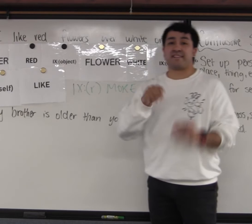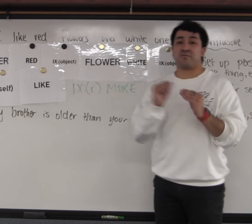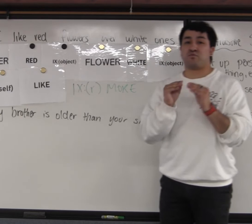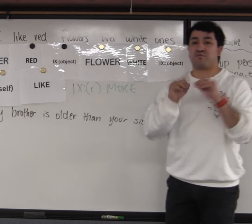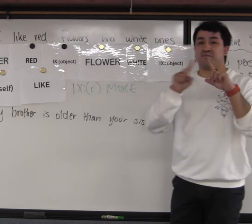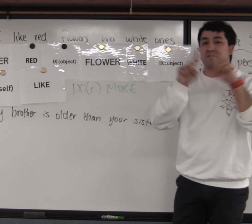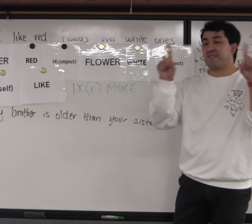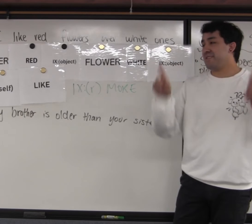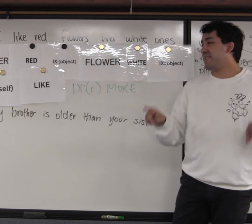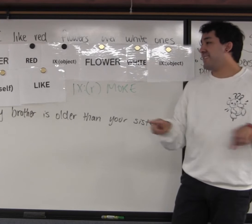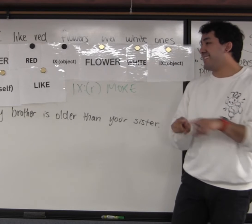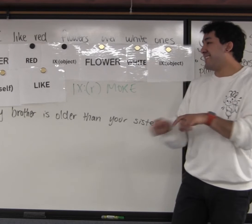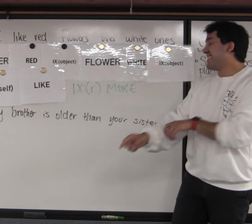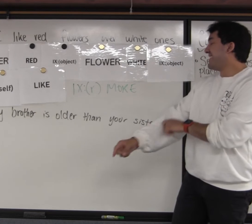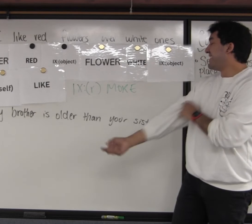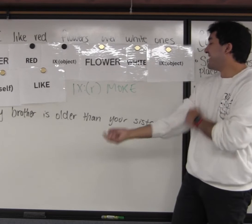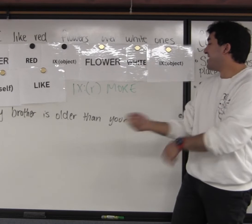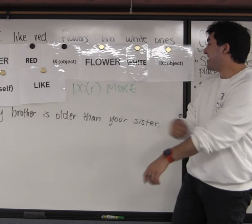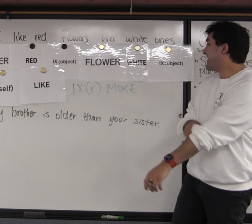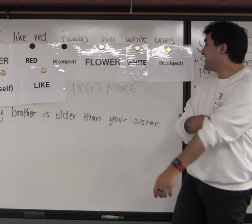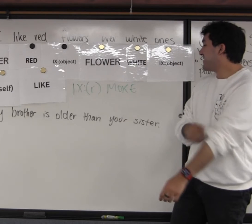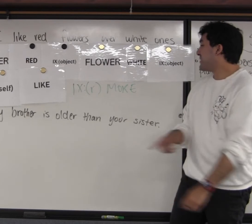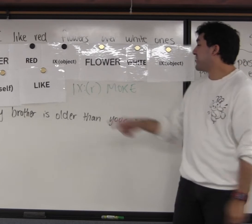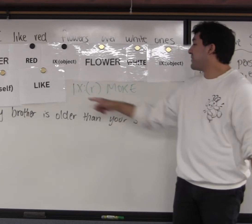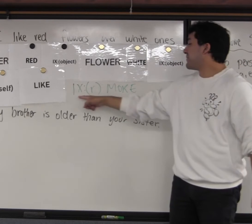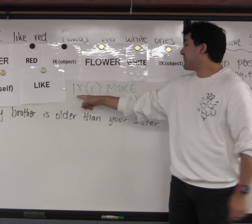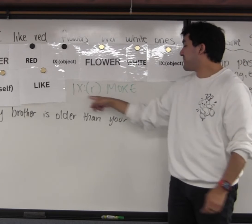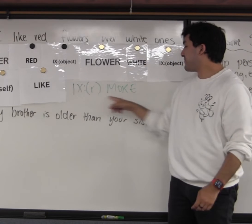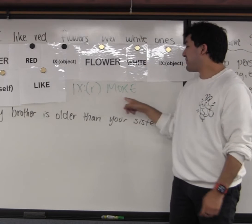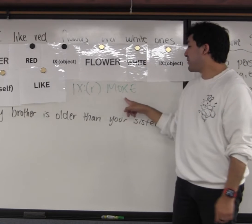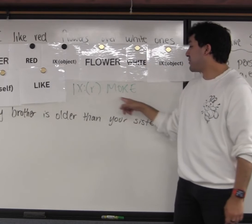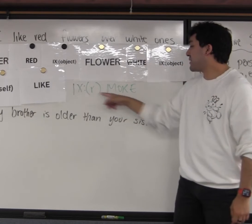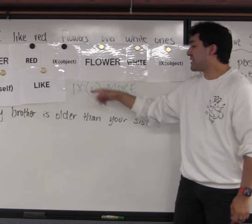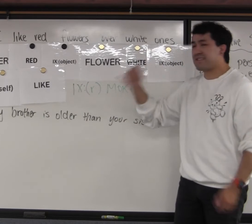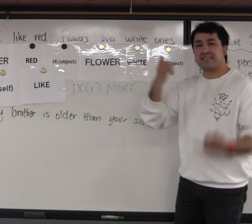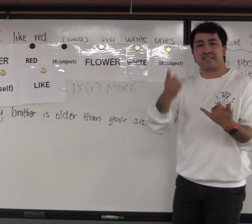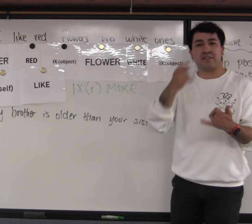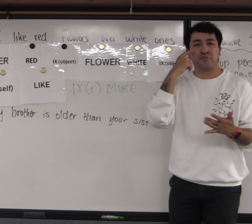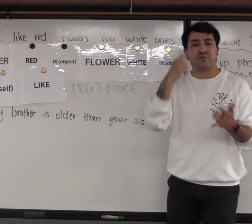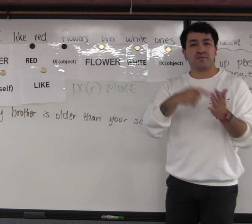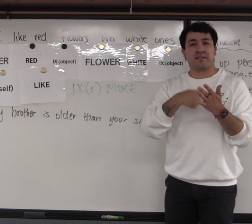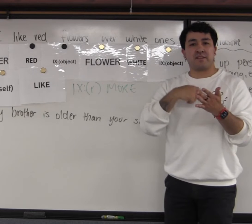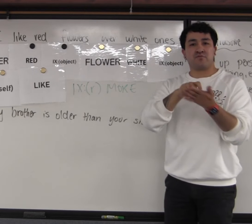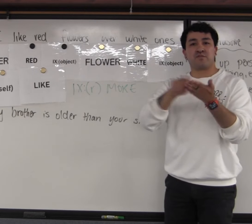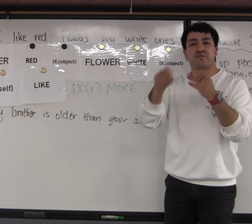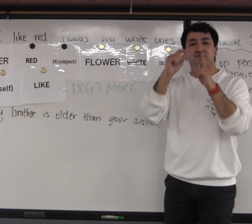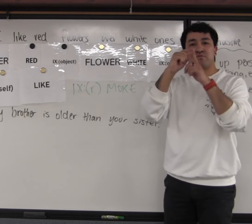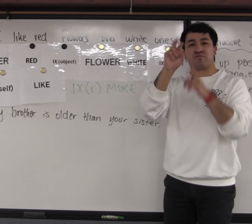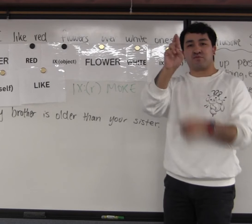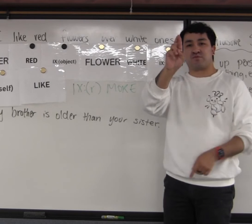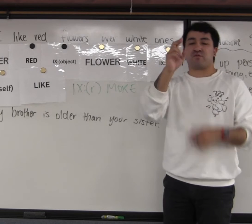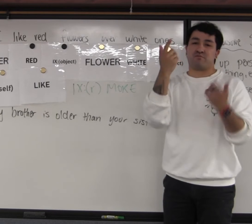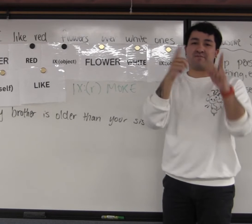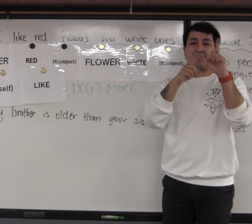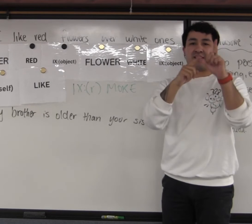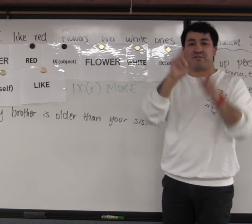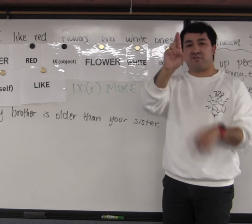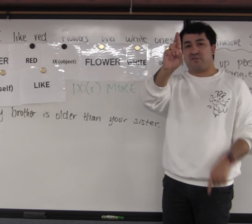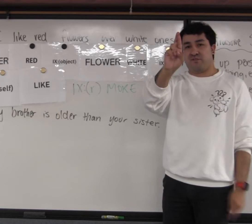ones on the right more. That's it. I need some more cards. So now you notice that I